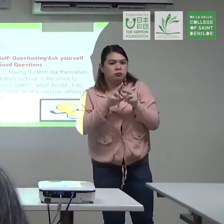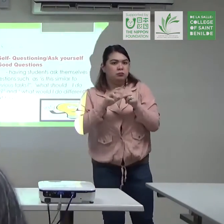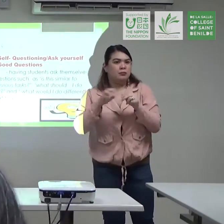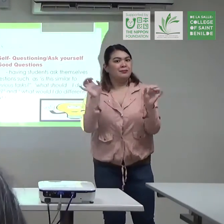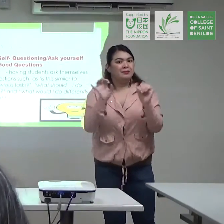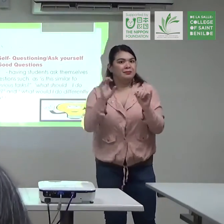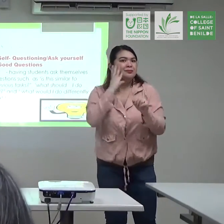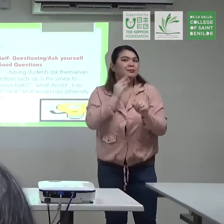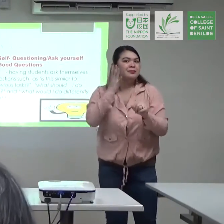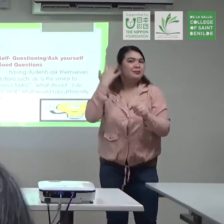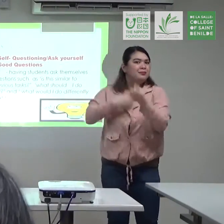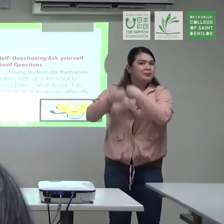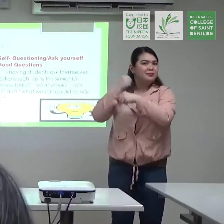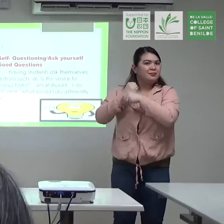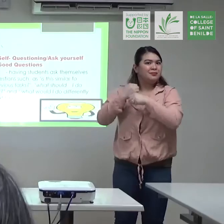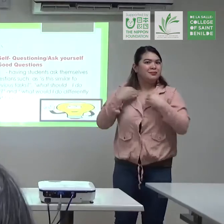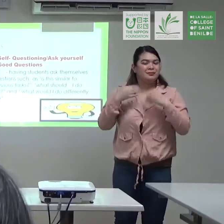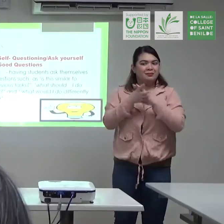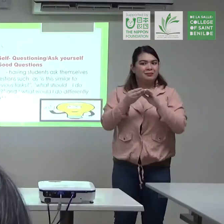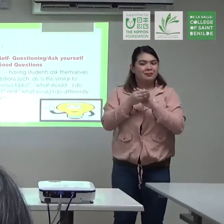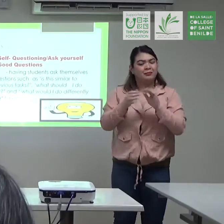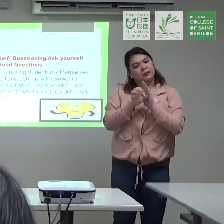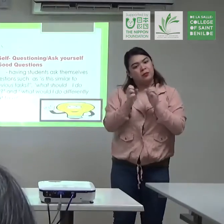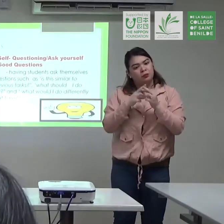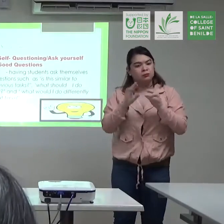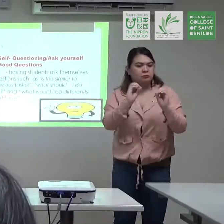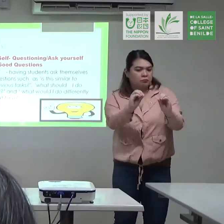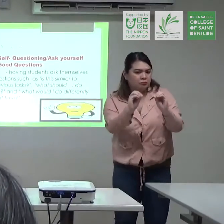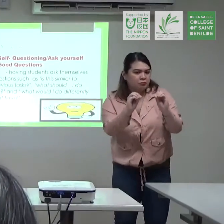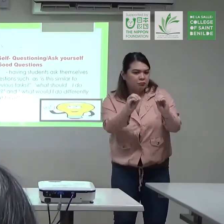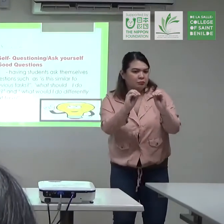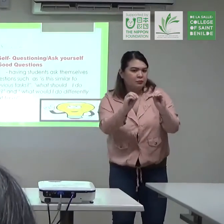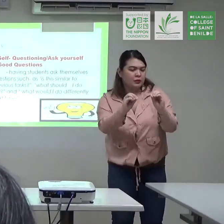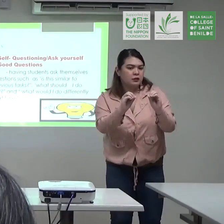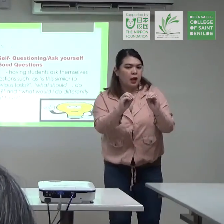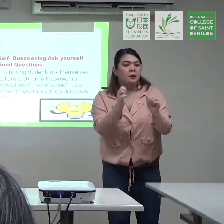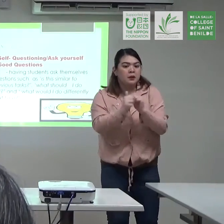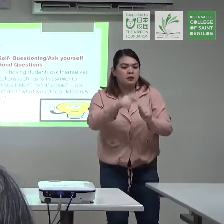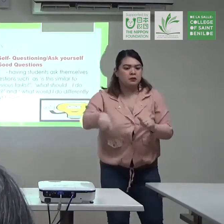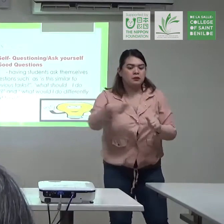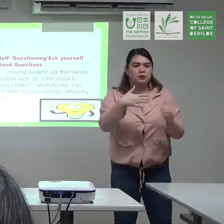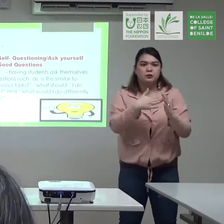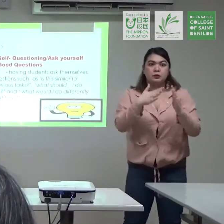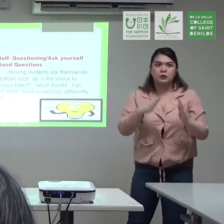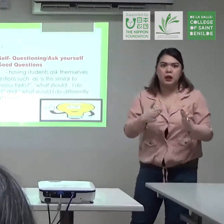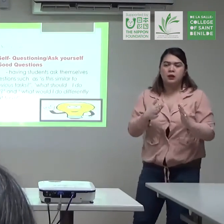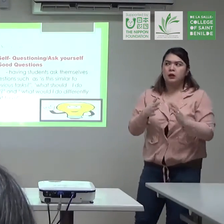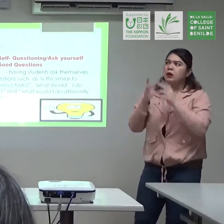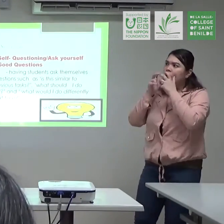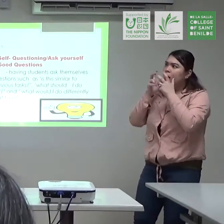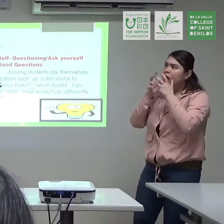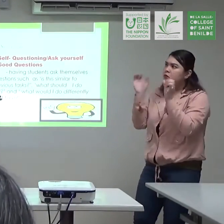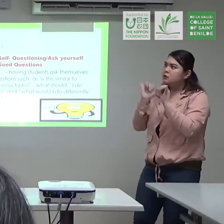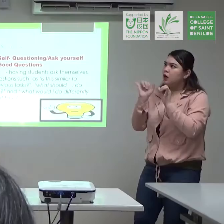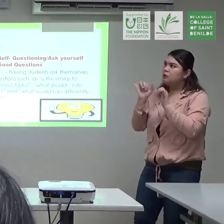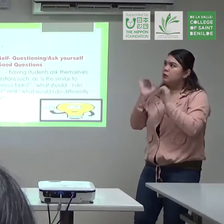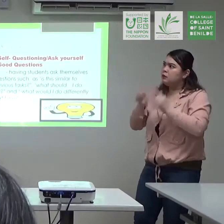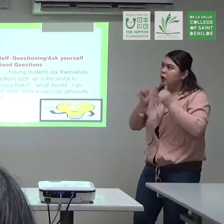year? So the first thing that a student does would be to do some